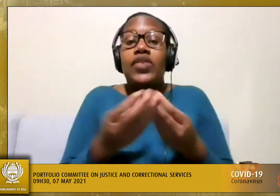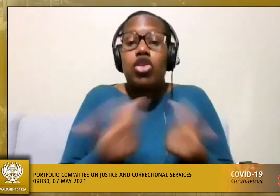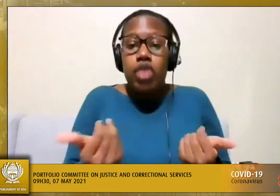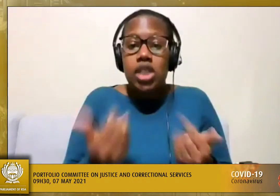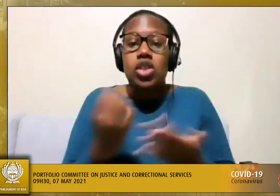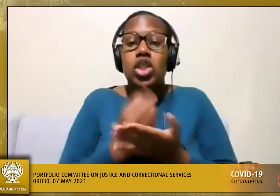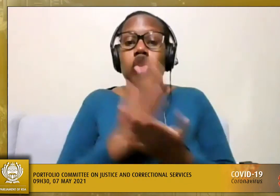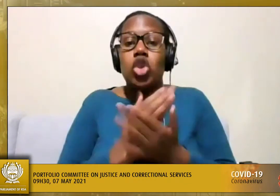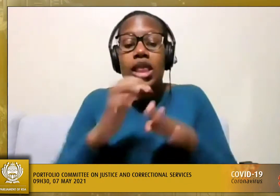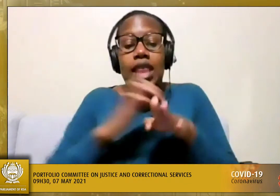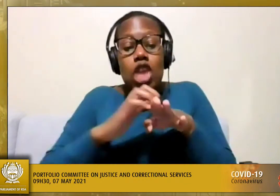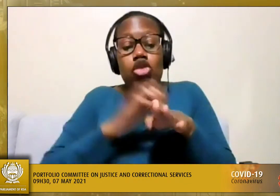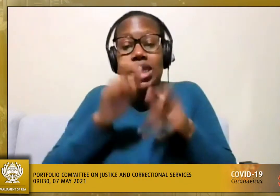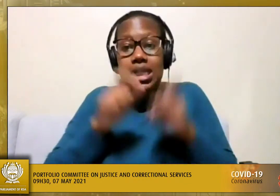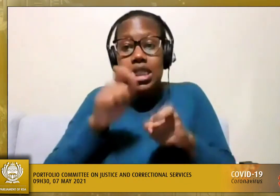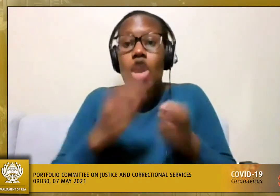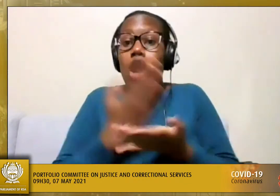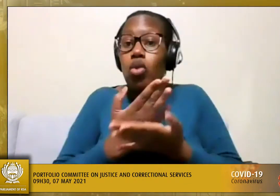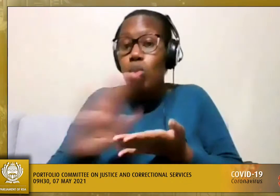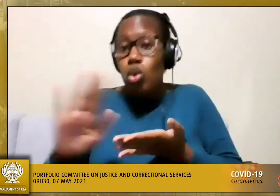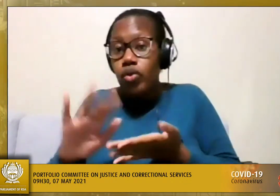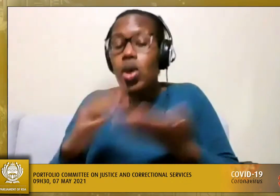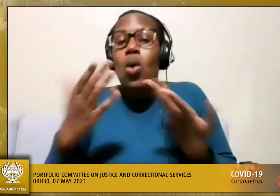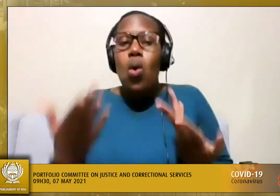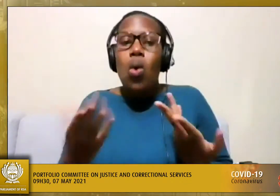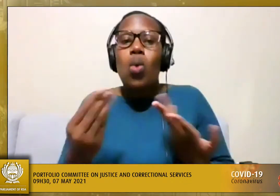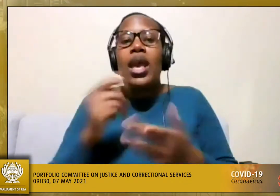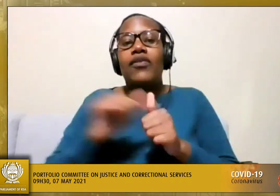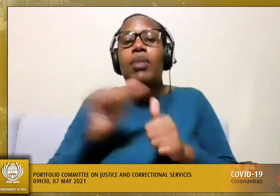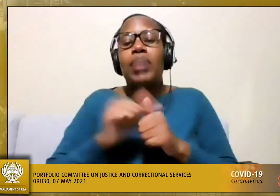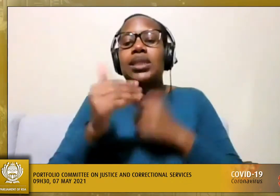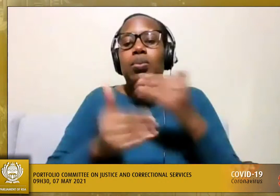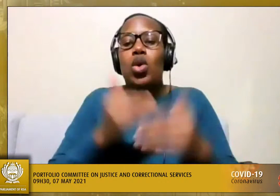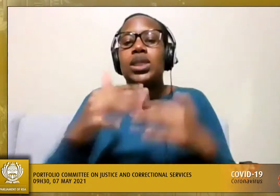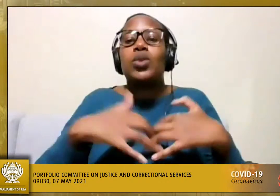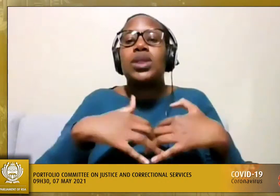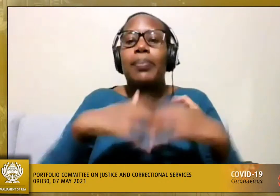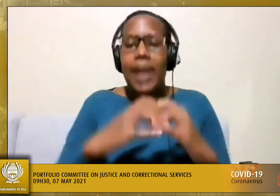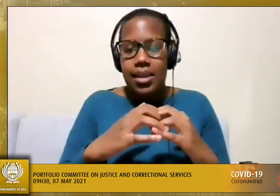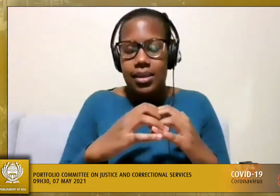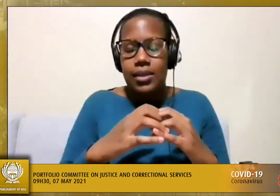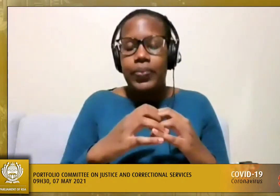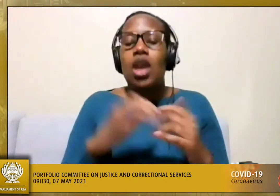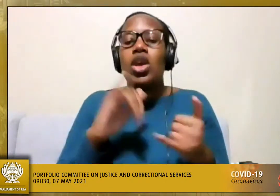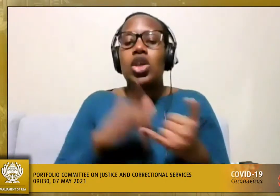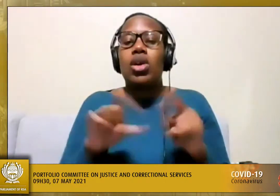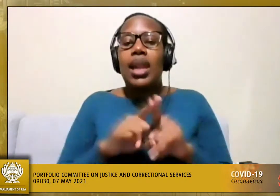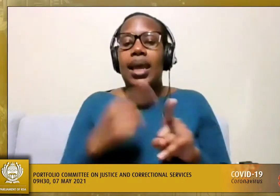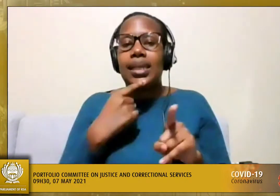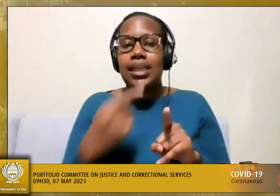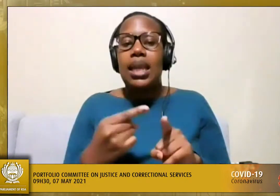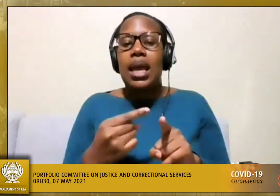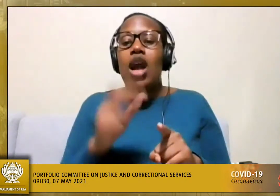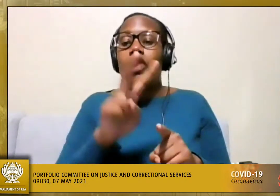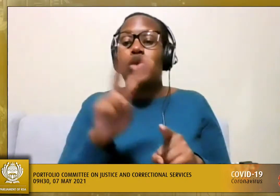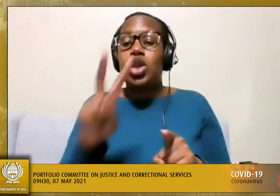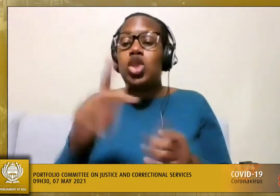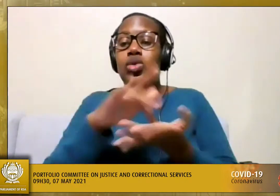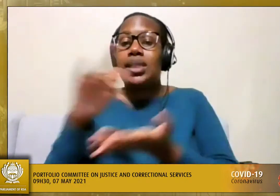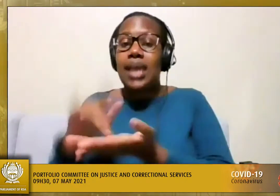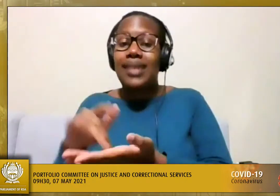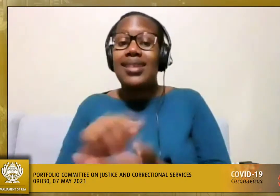are being removed or that there's a better process put in place so as I indicated nine of the 22 initiatives